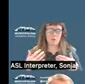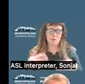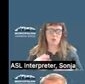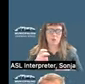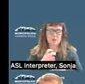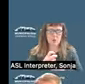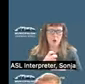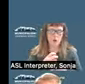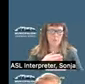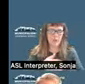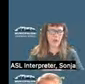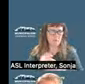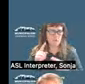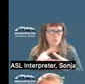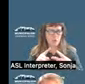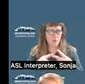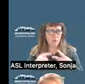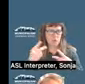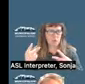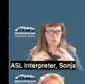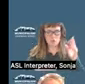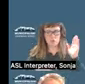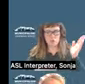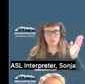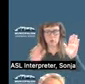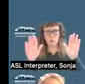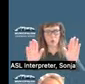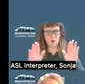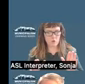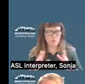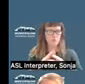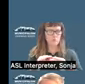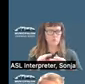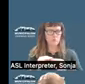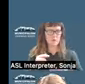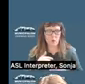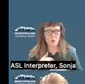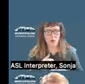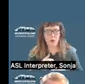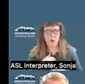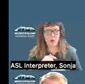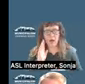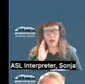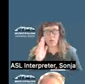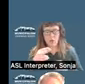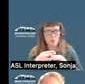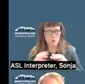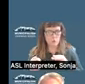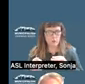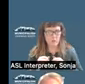Stromquist and Claudia just did a great job I am going to very quickly run through